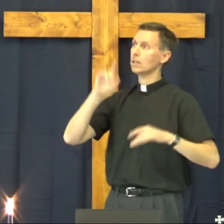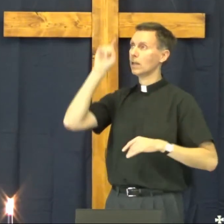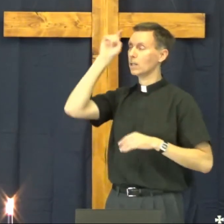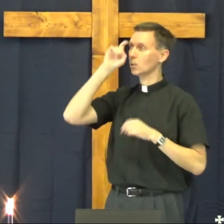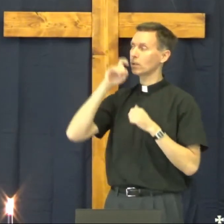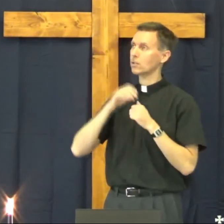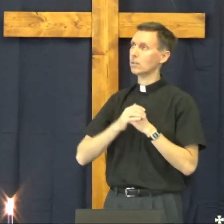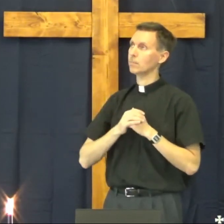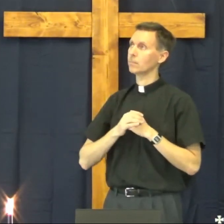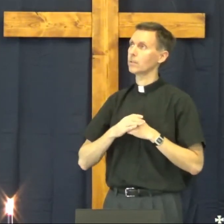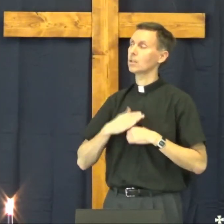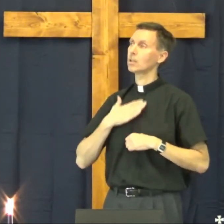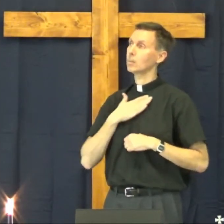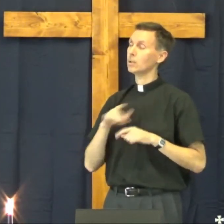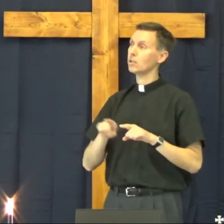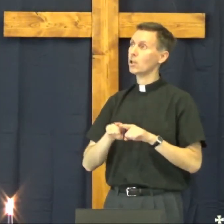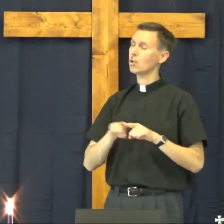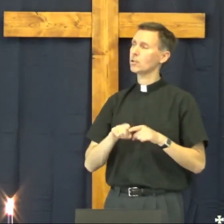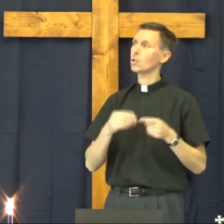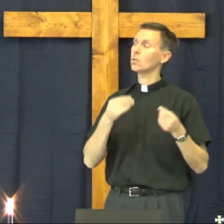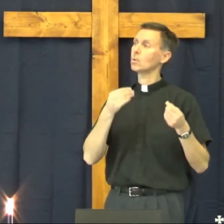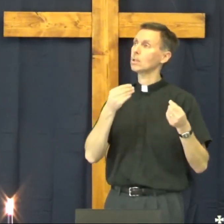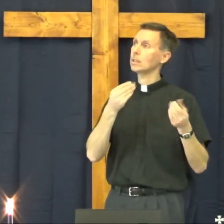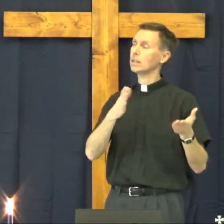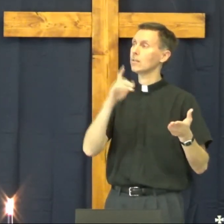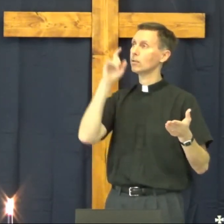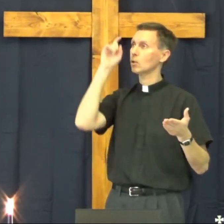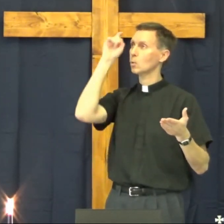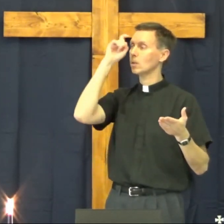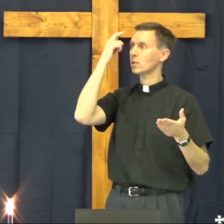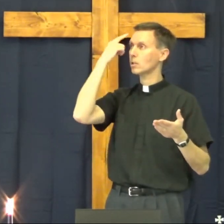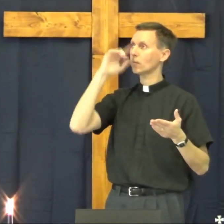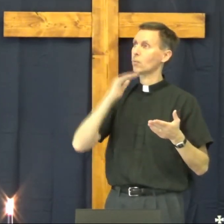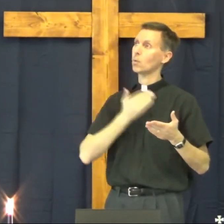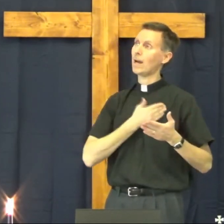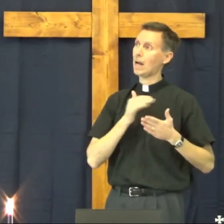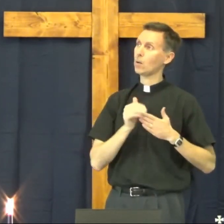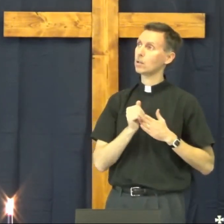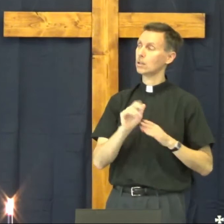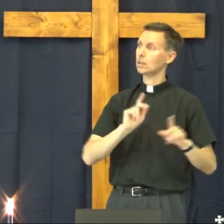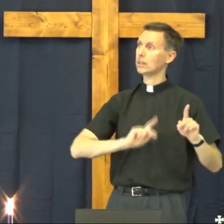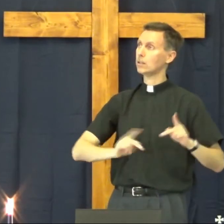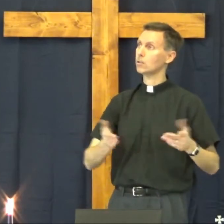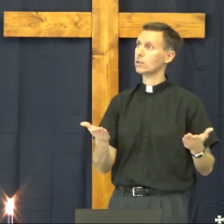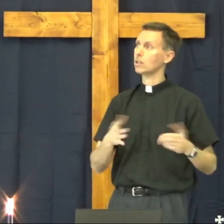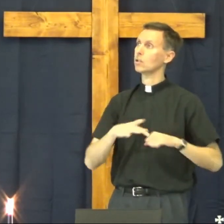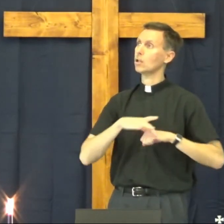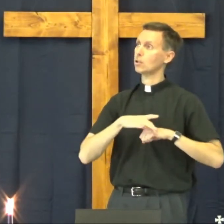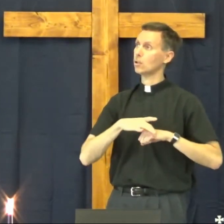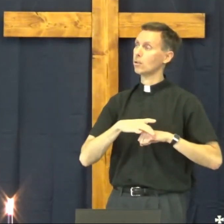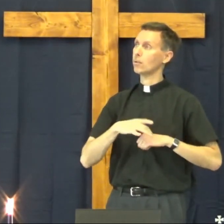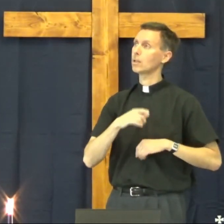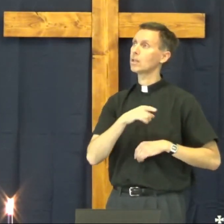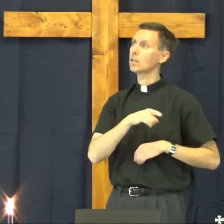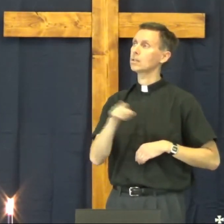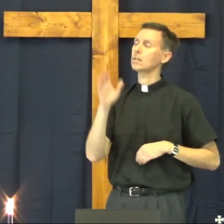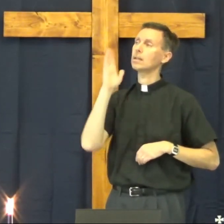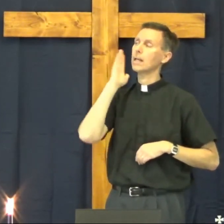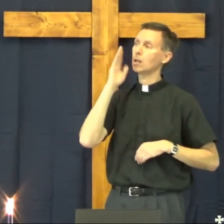and wisdom. Please also give wisdom for our leaders here on earth, that they